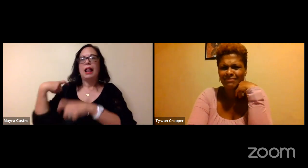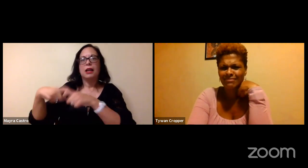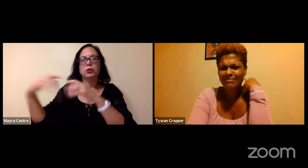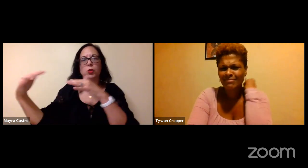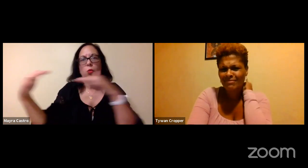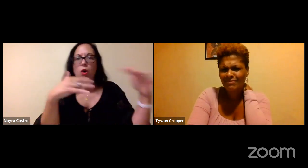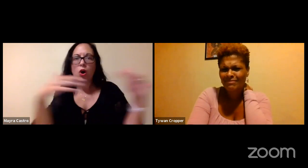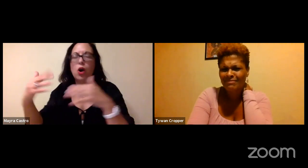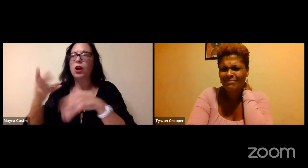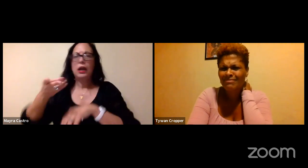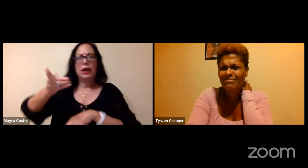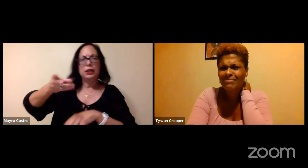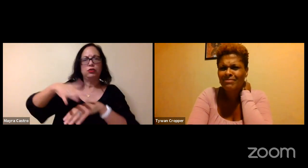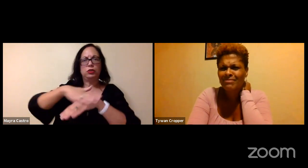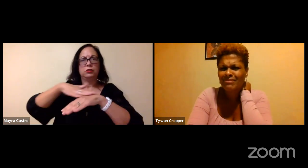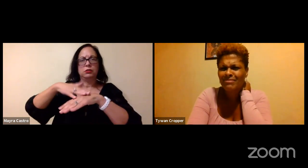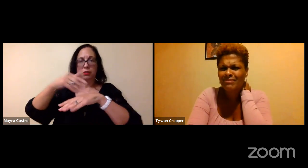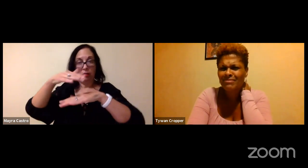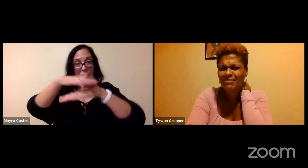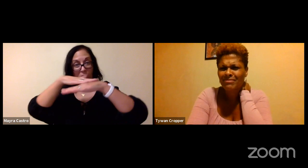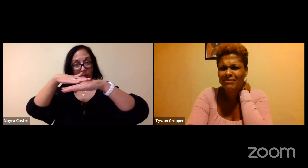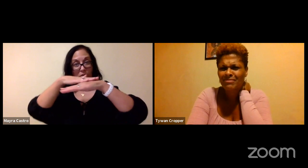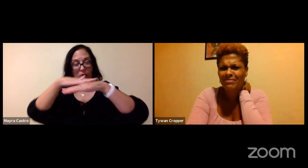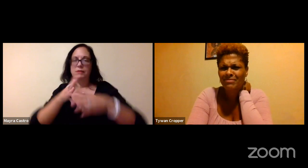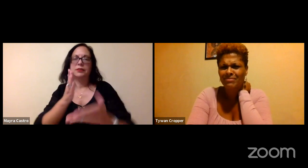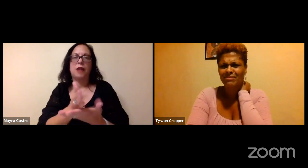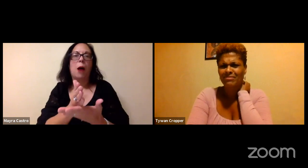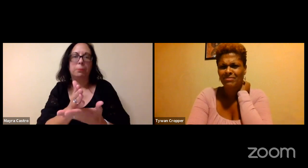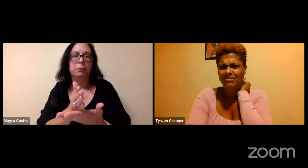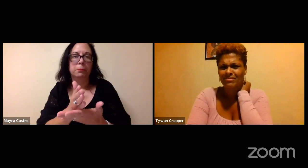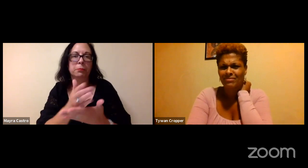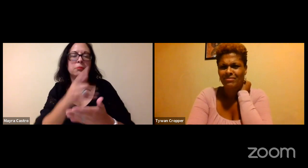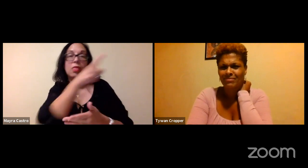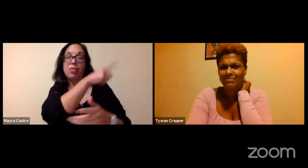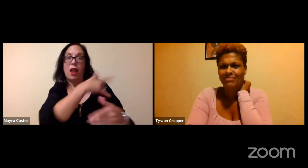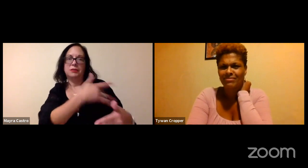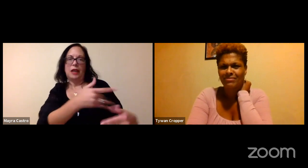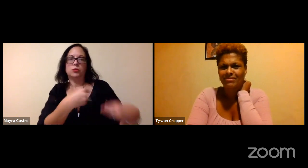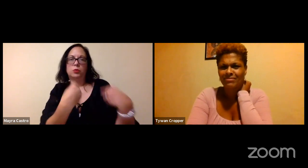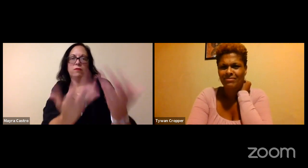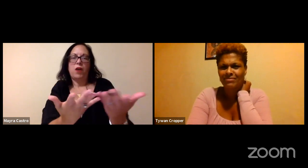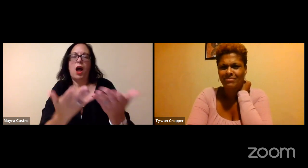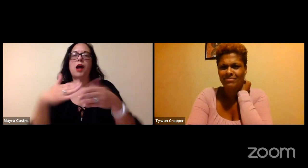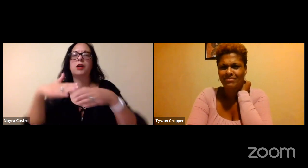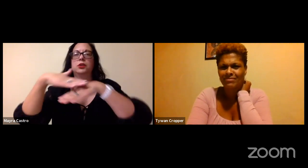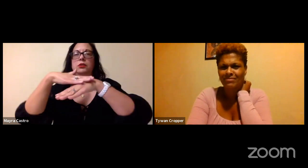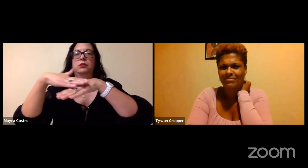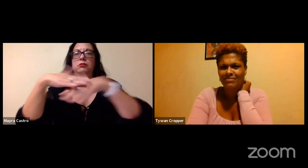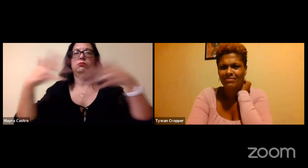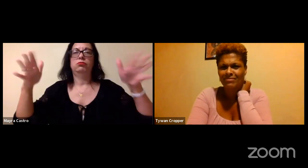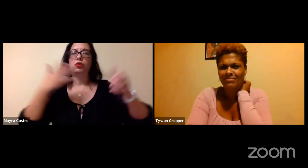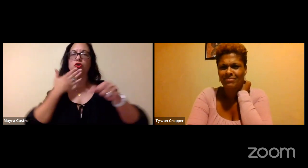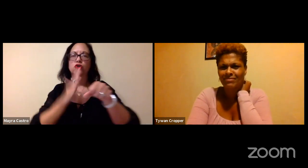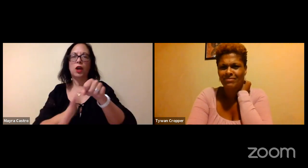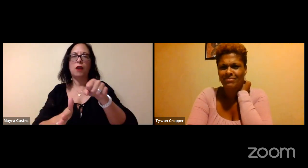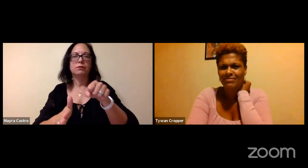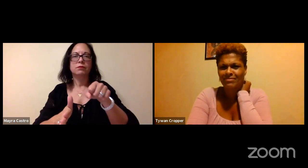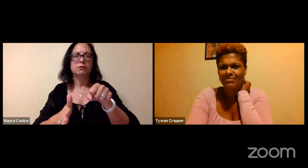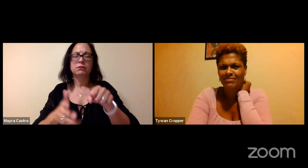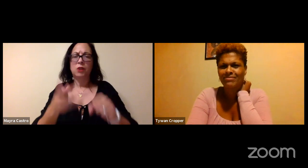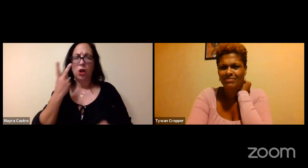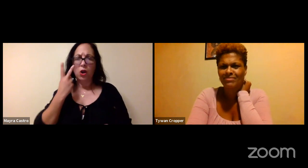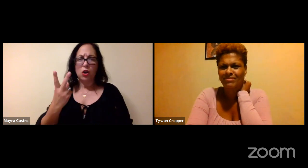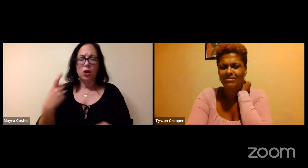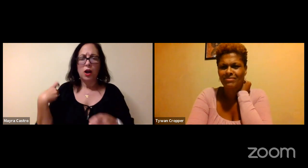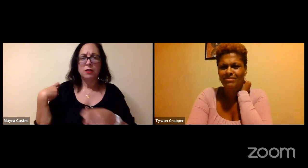want to raise the bar of education, raise the bar for them. We want to stop being superficial and